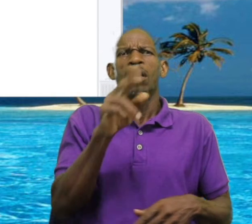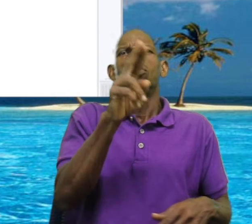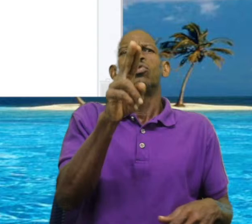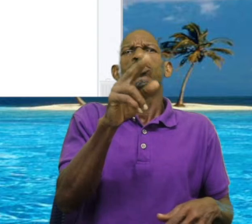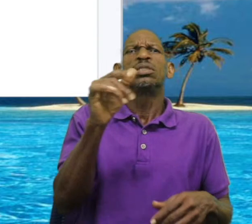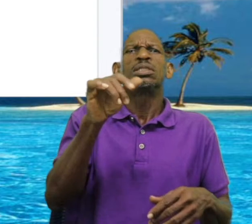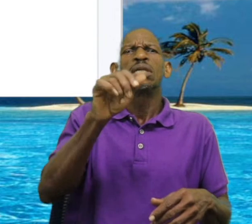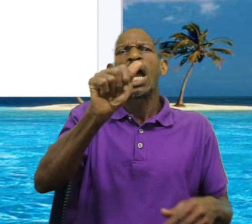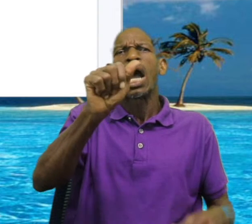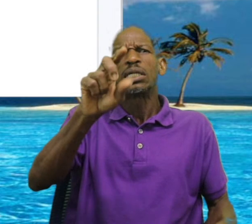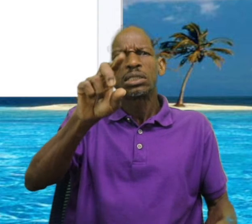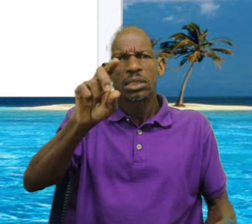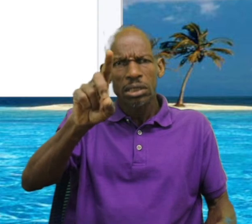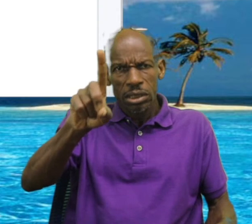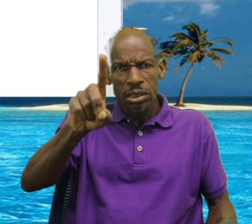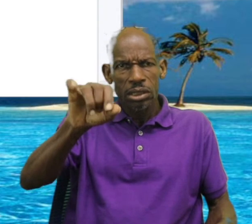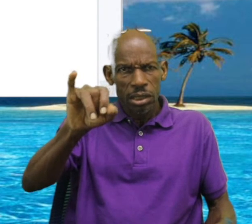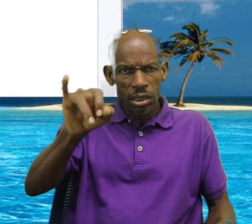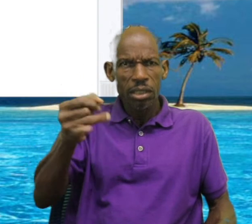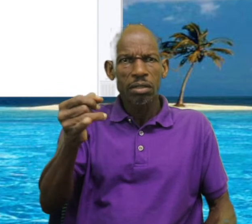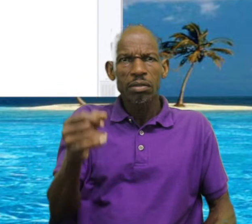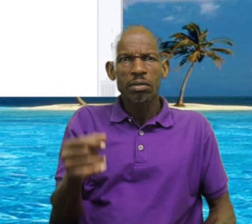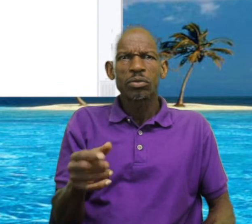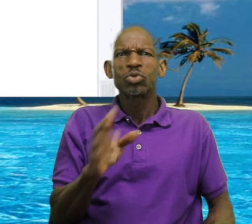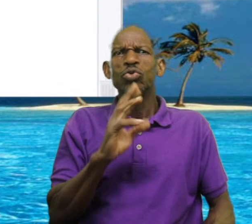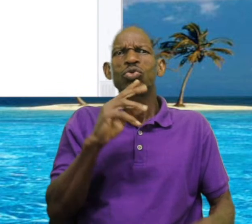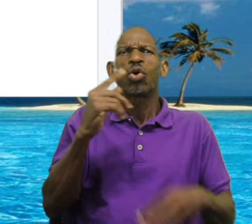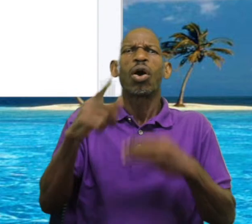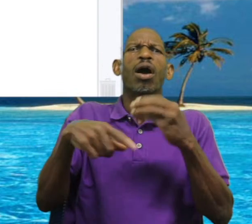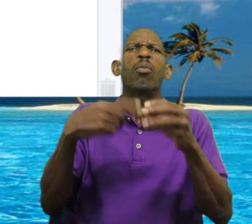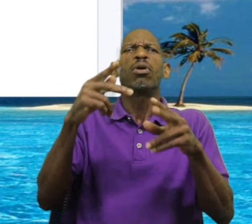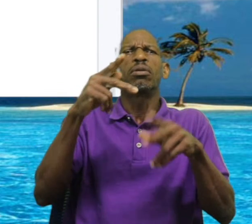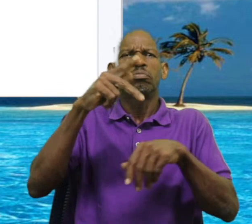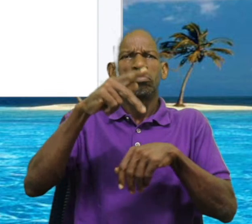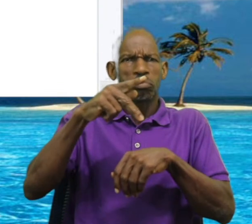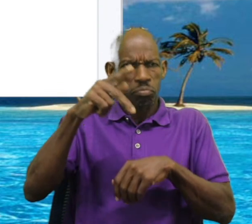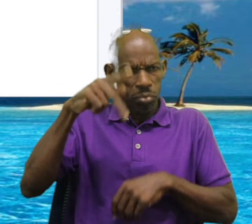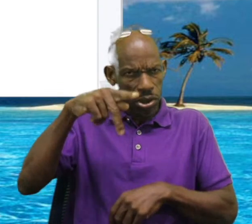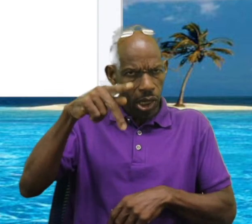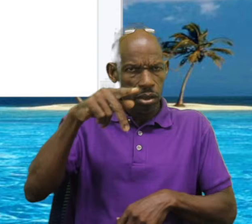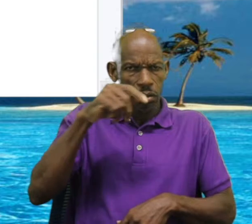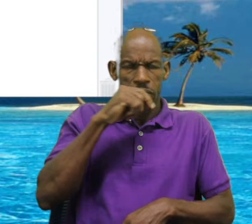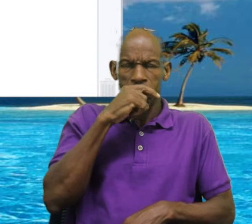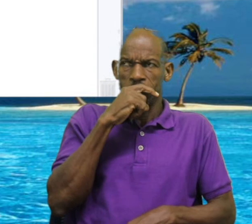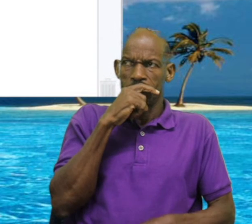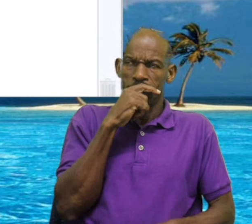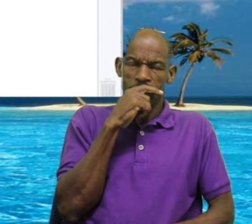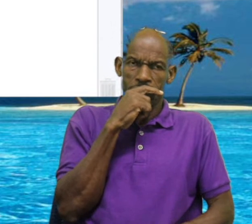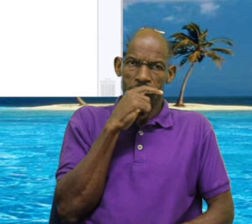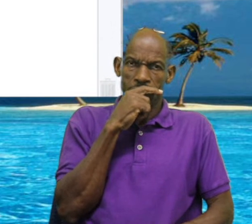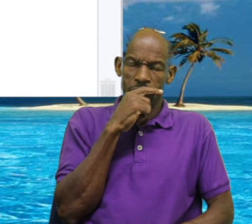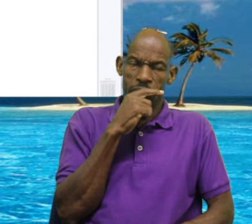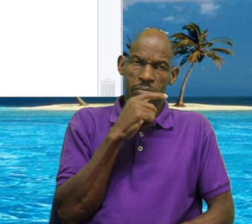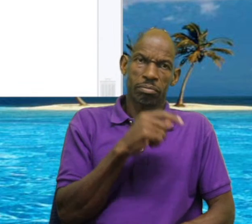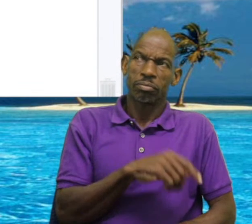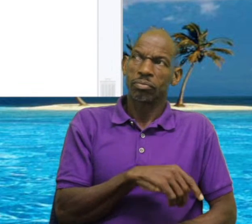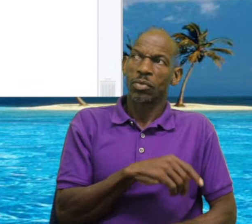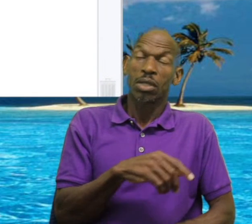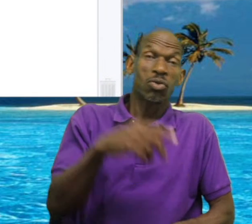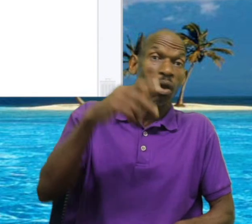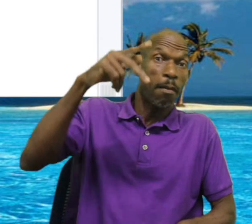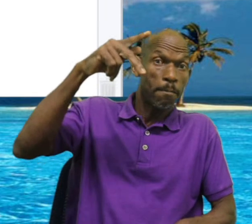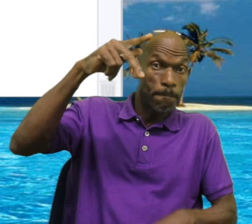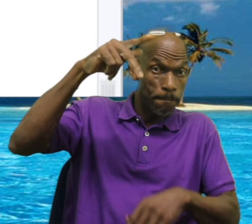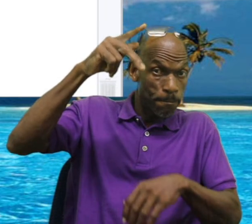the I use two adjectives to describe Peter or to talk about him. And to join, I say Peter